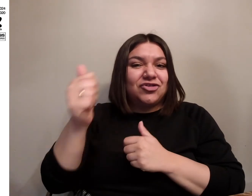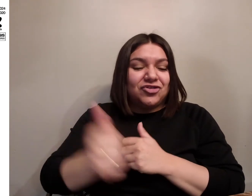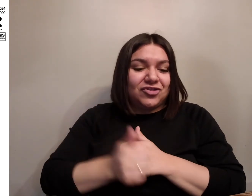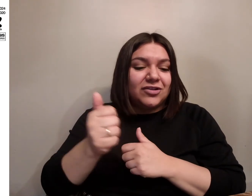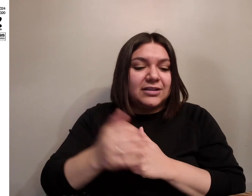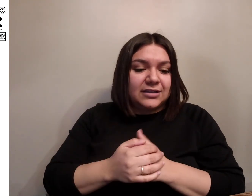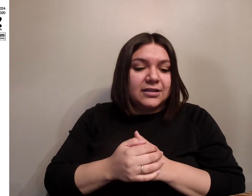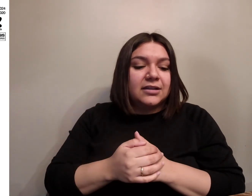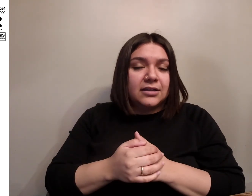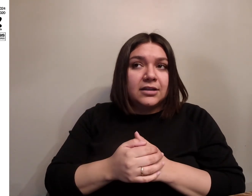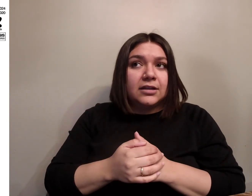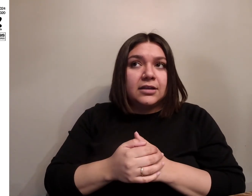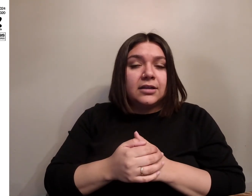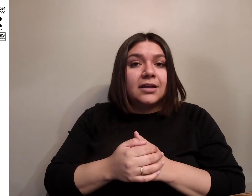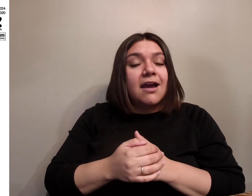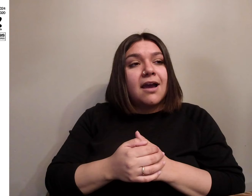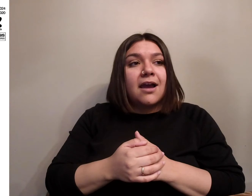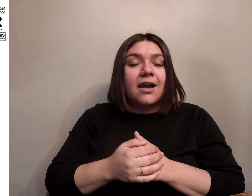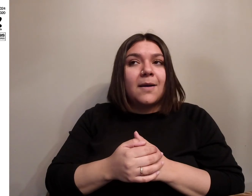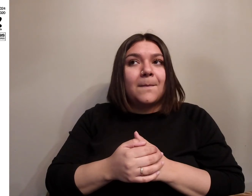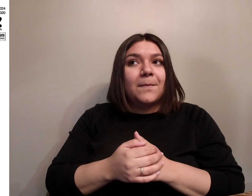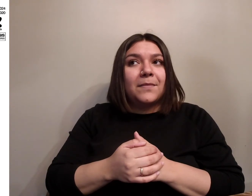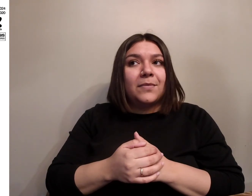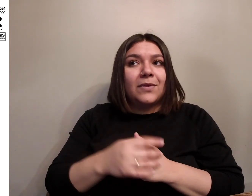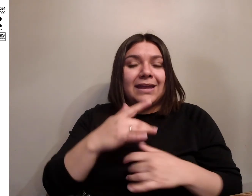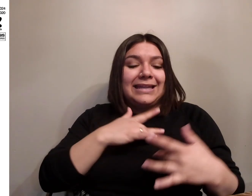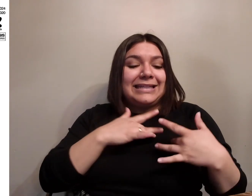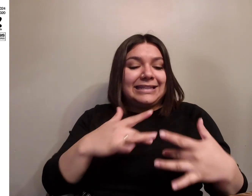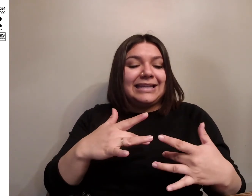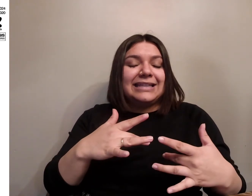times. That's what's dangerous about it. That